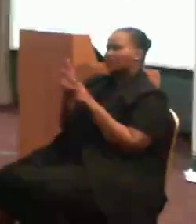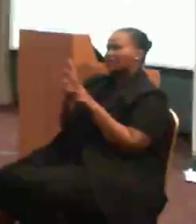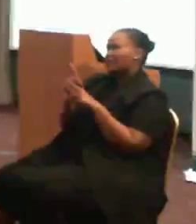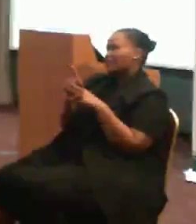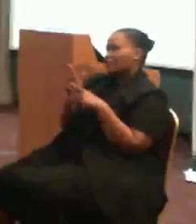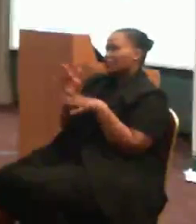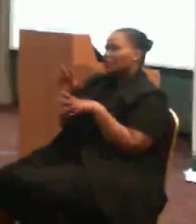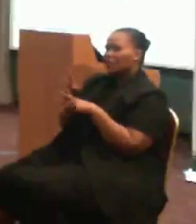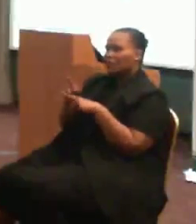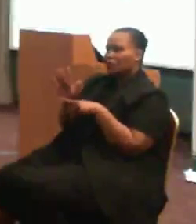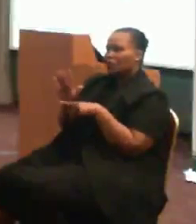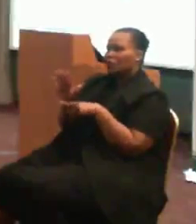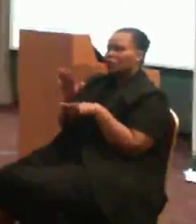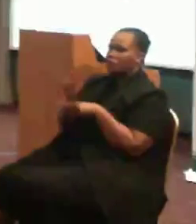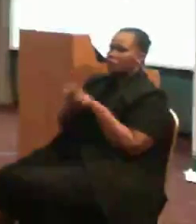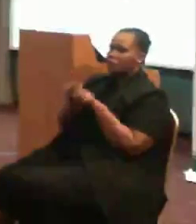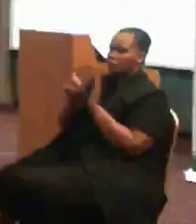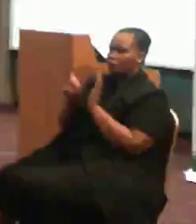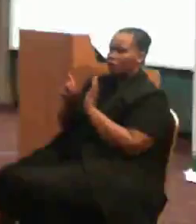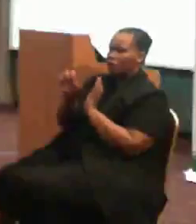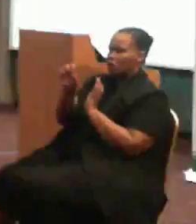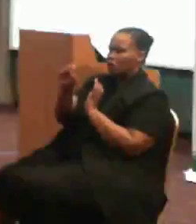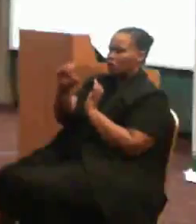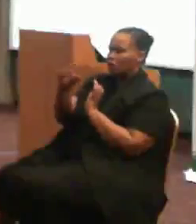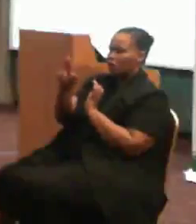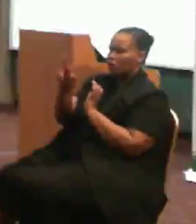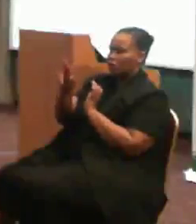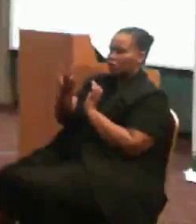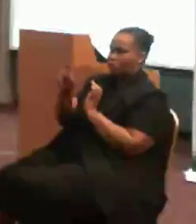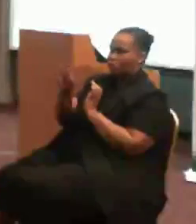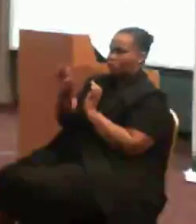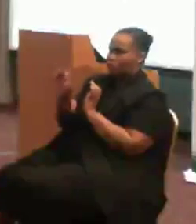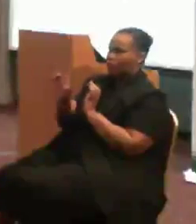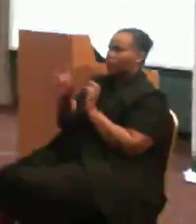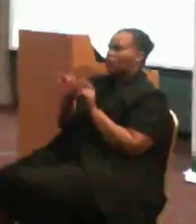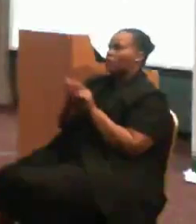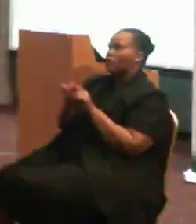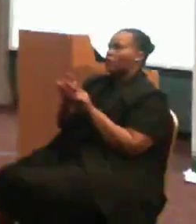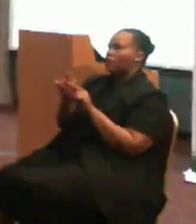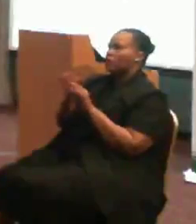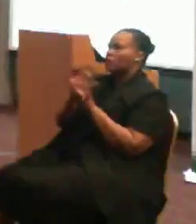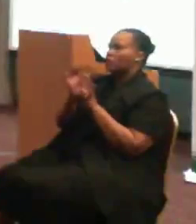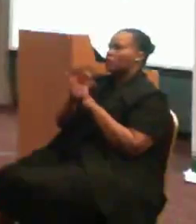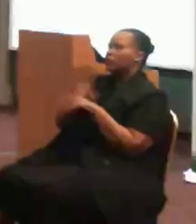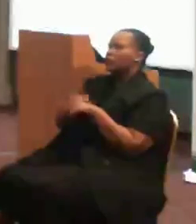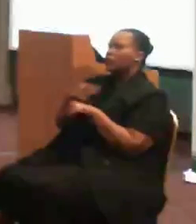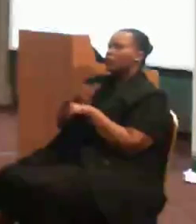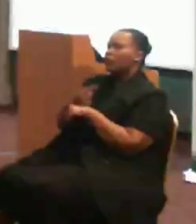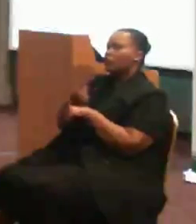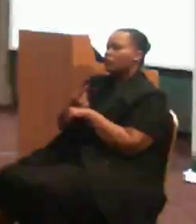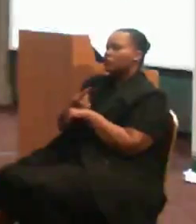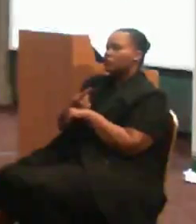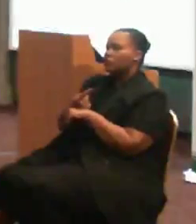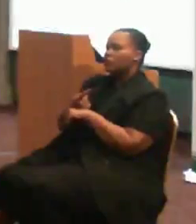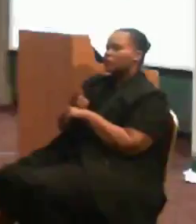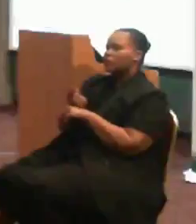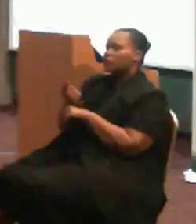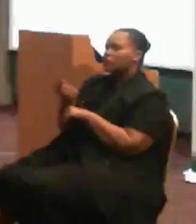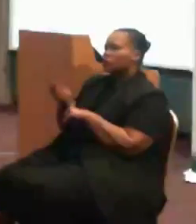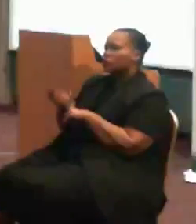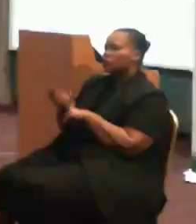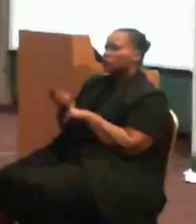almost seem to be indicating that every time you go and you